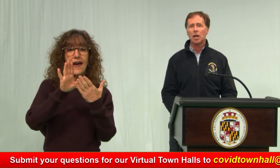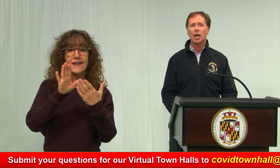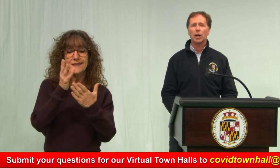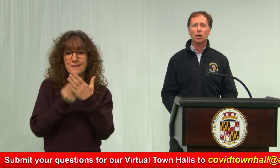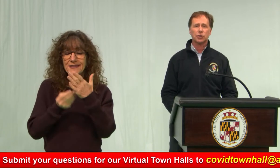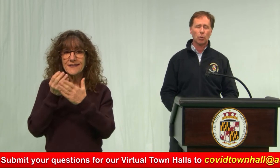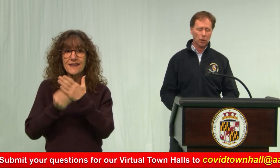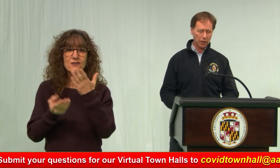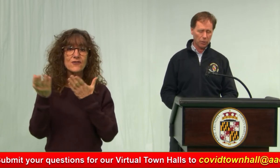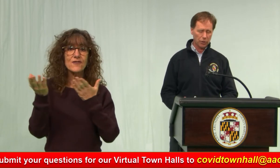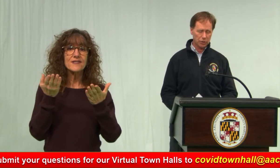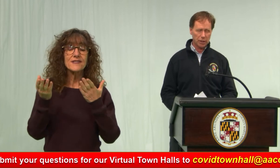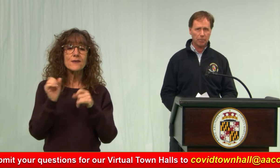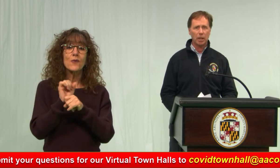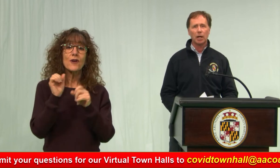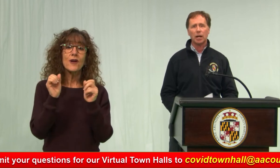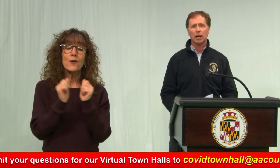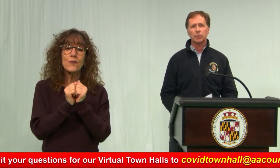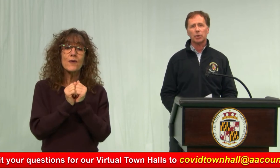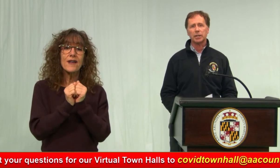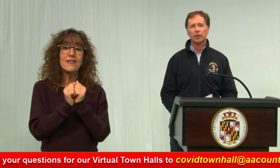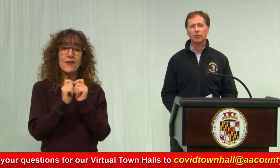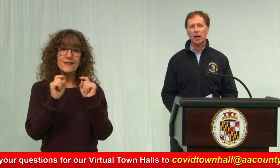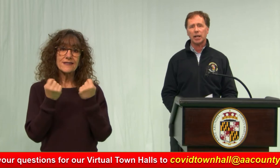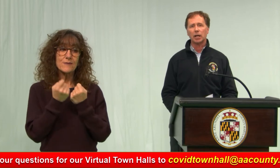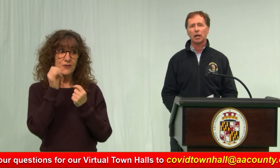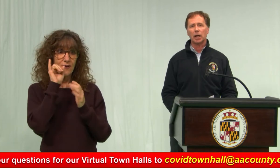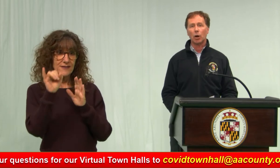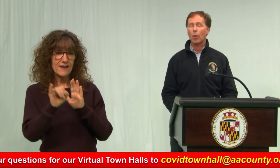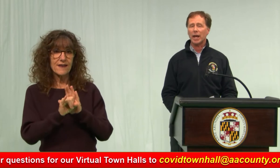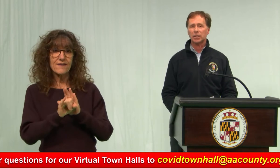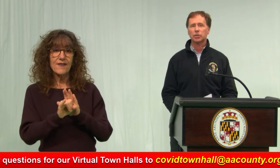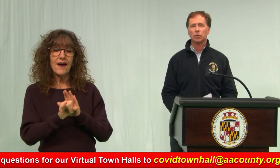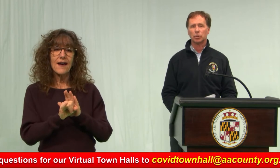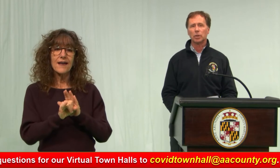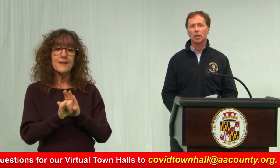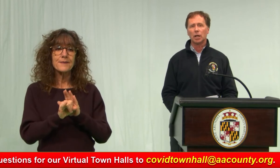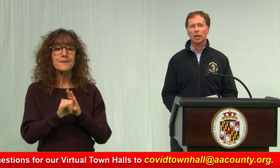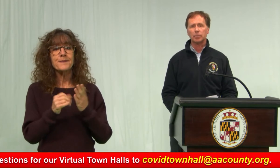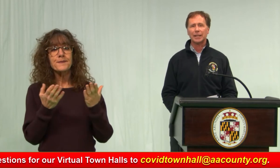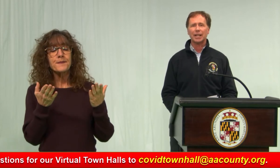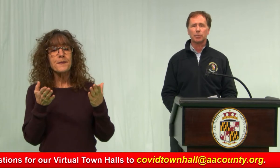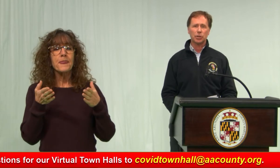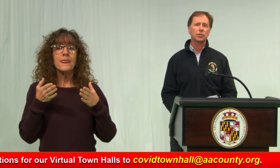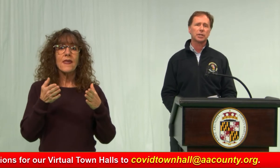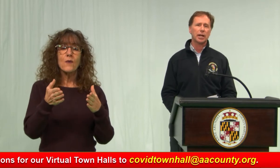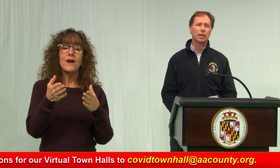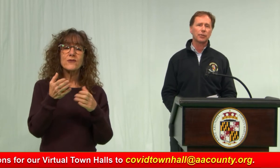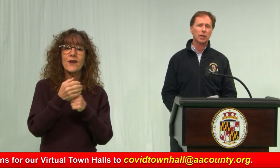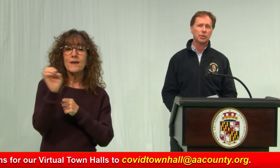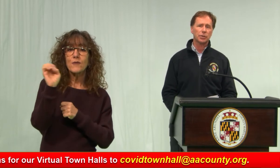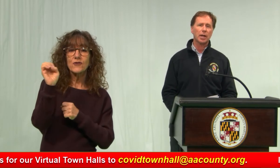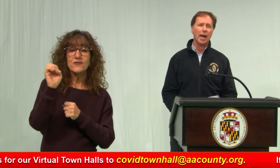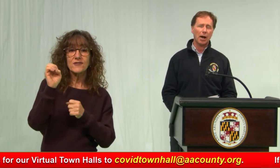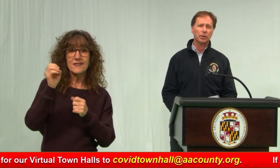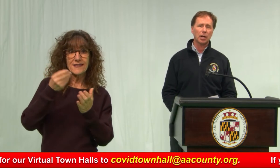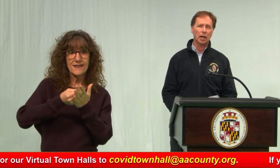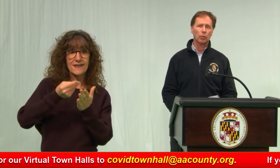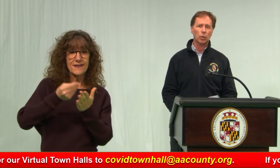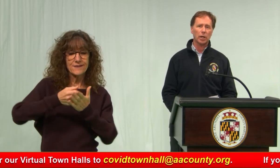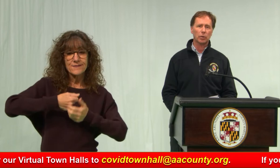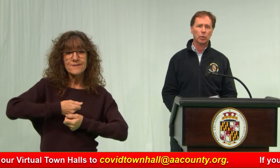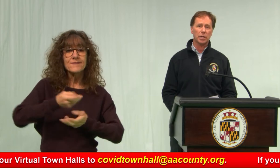services, and also working with our team to identify a way to get emergency county funds